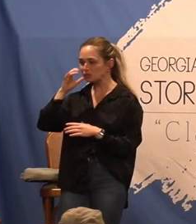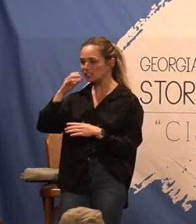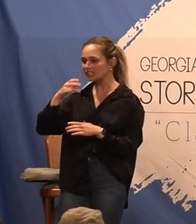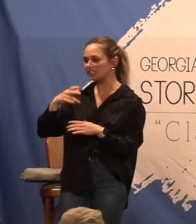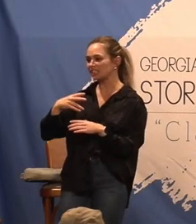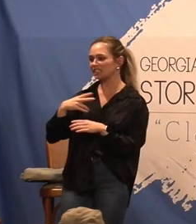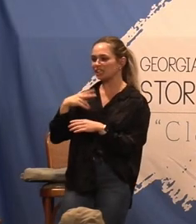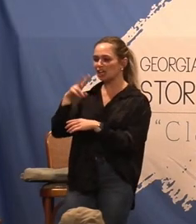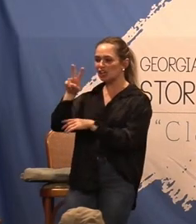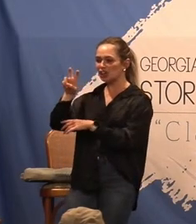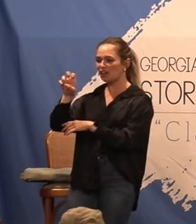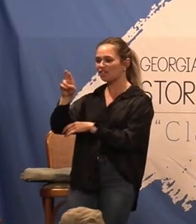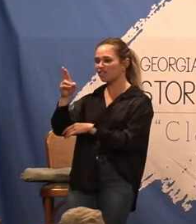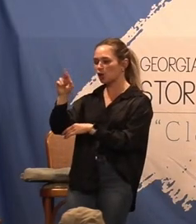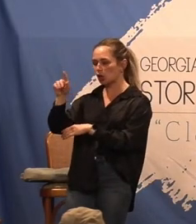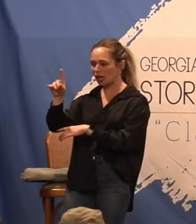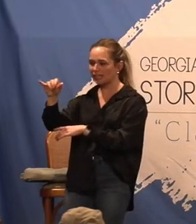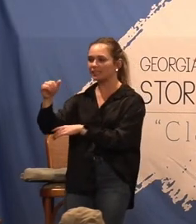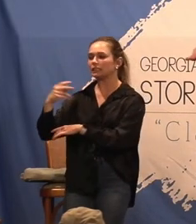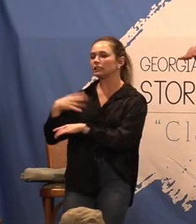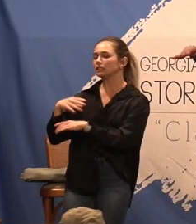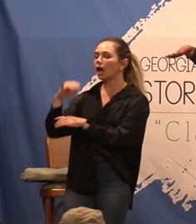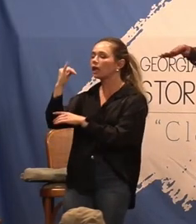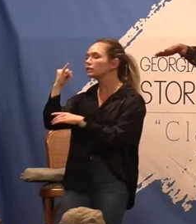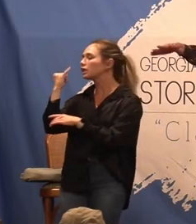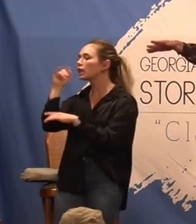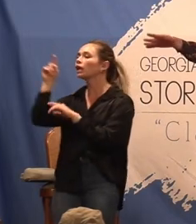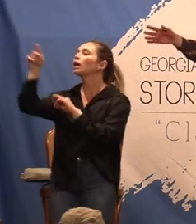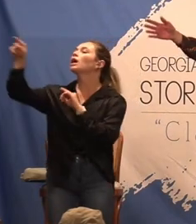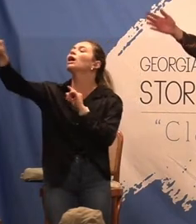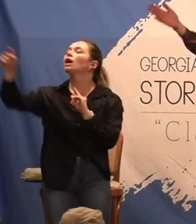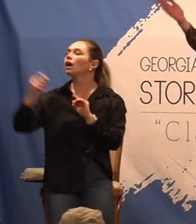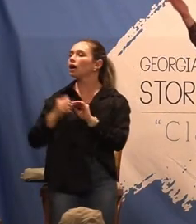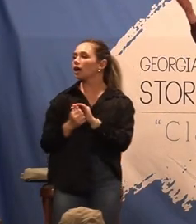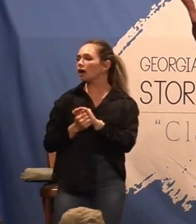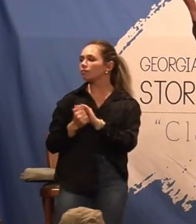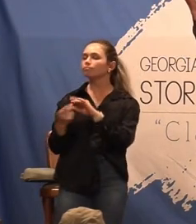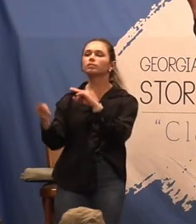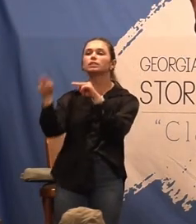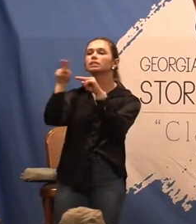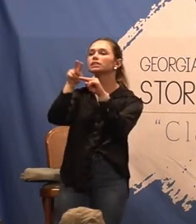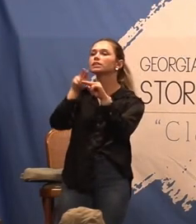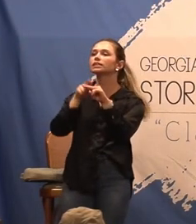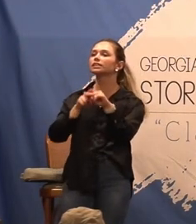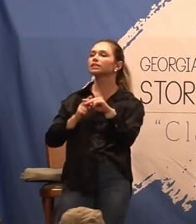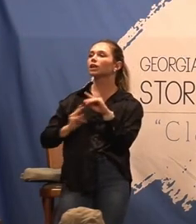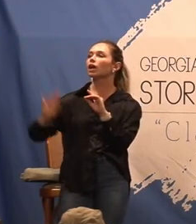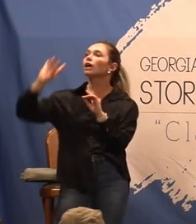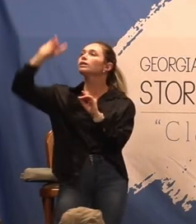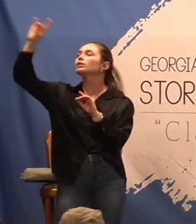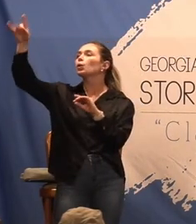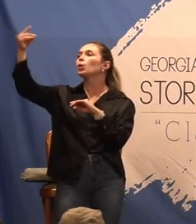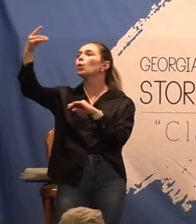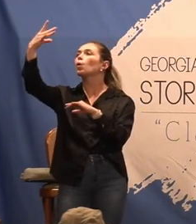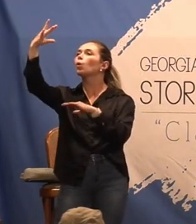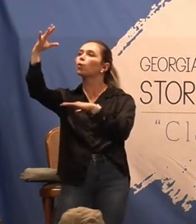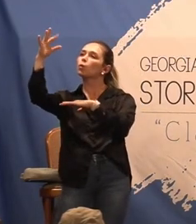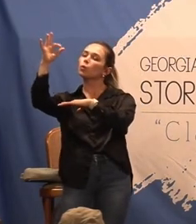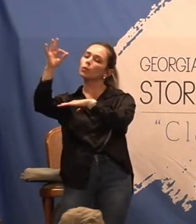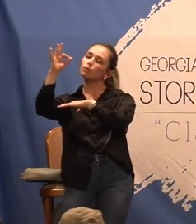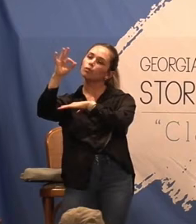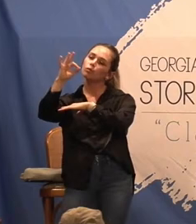the veranda of my villa in Tuscany as I sit with the sun slipping down